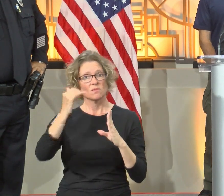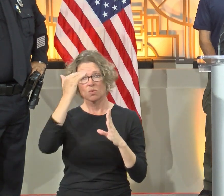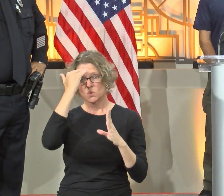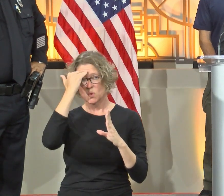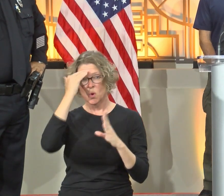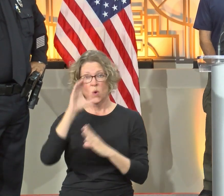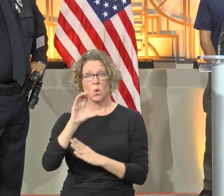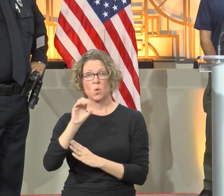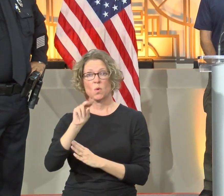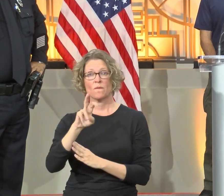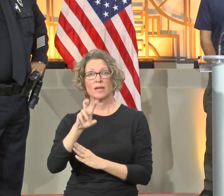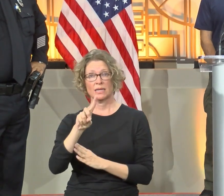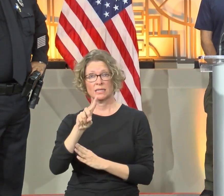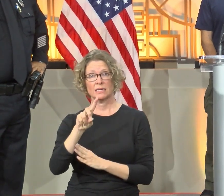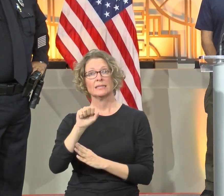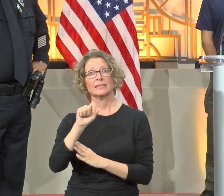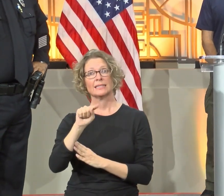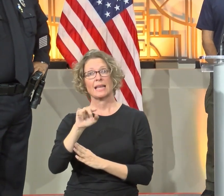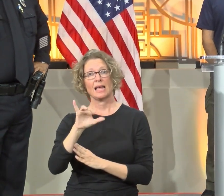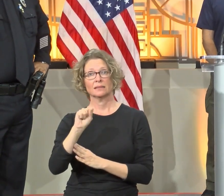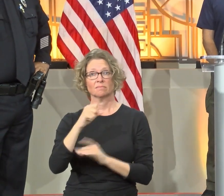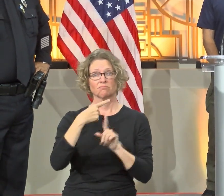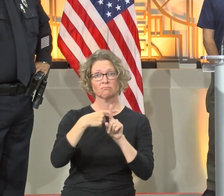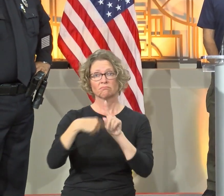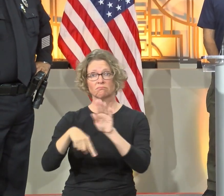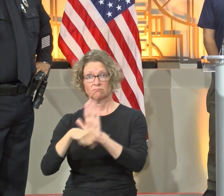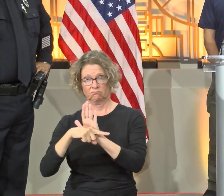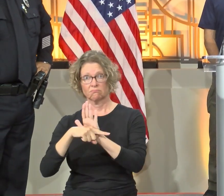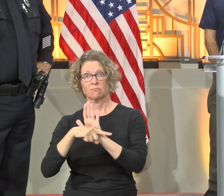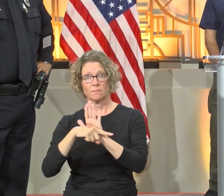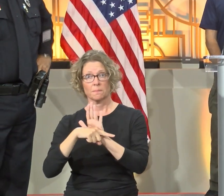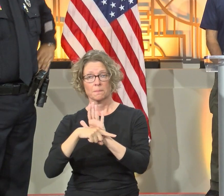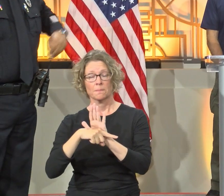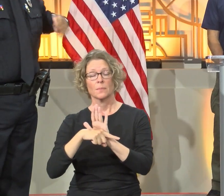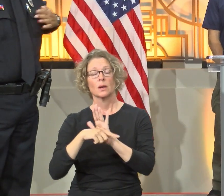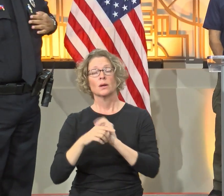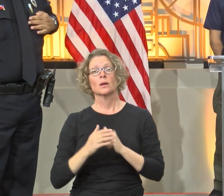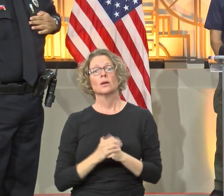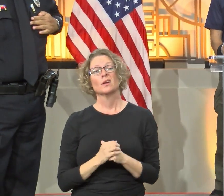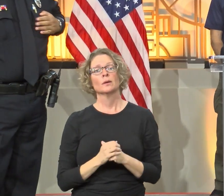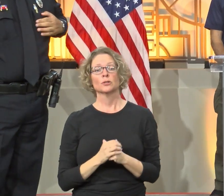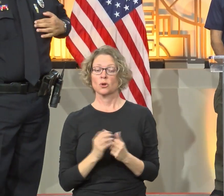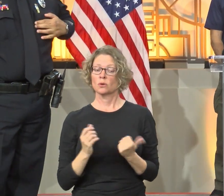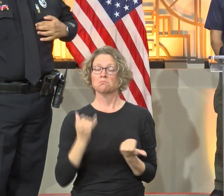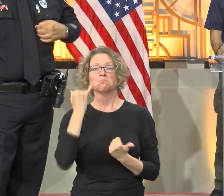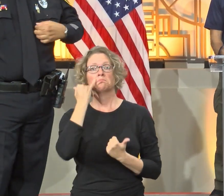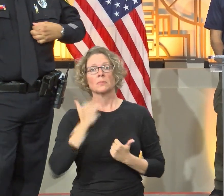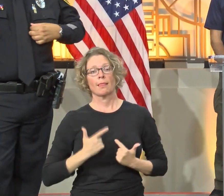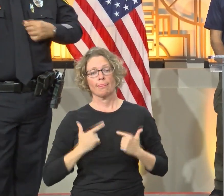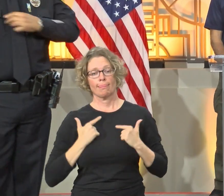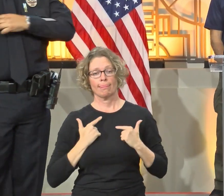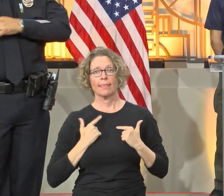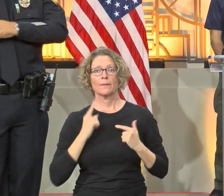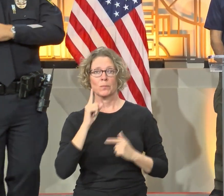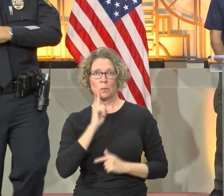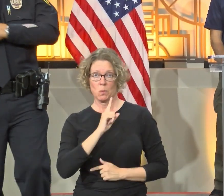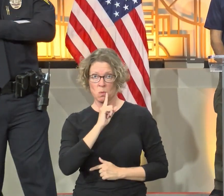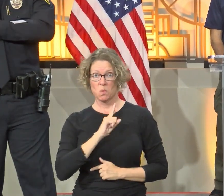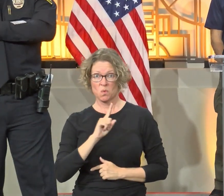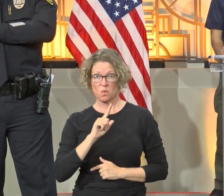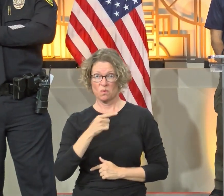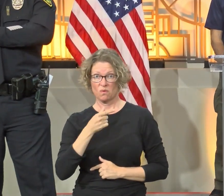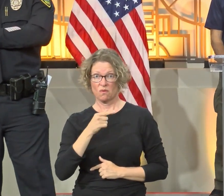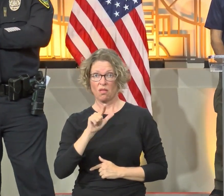COVID status. You really need to know. So for those of us who live along the Gulf Coast, it